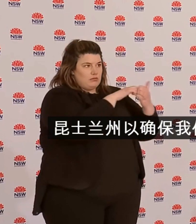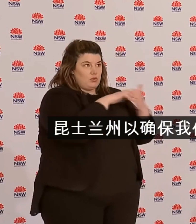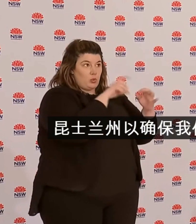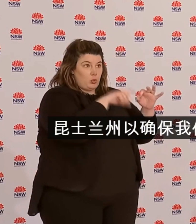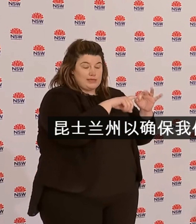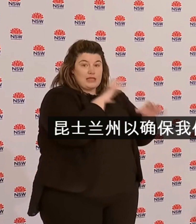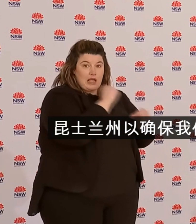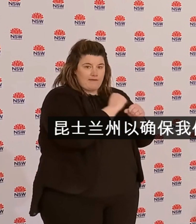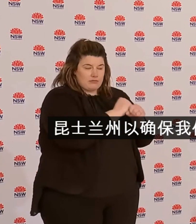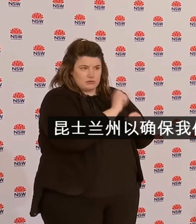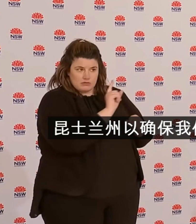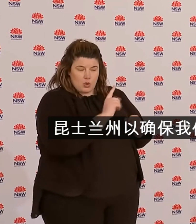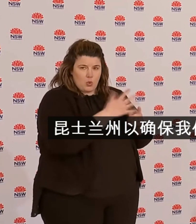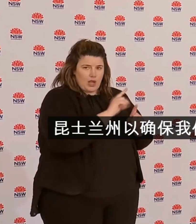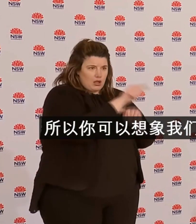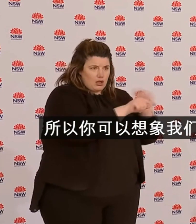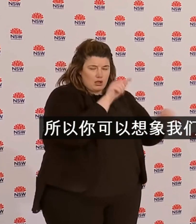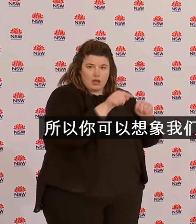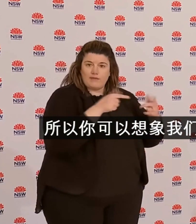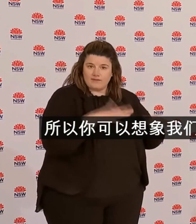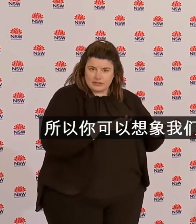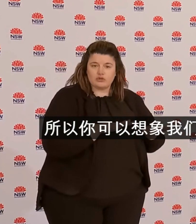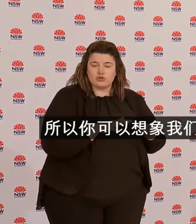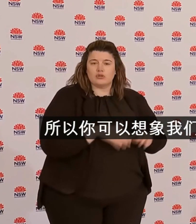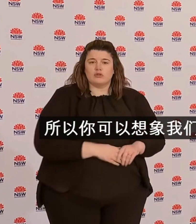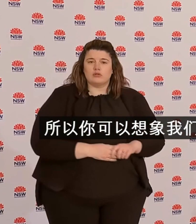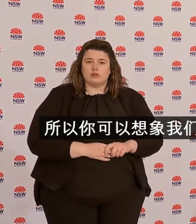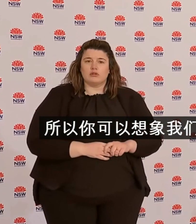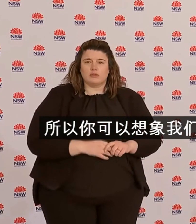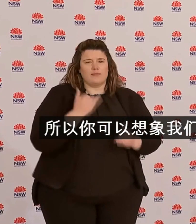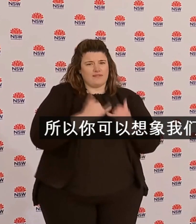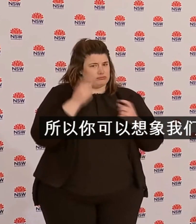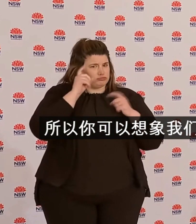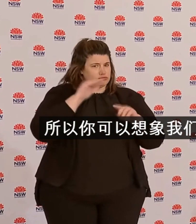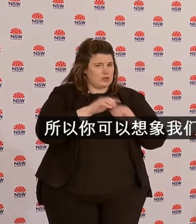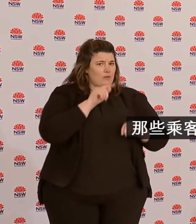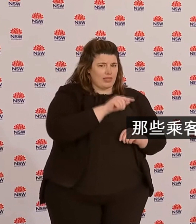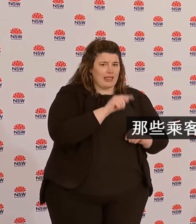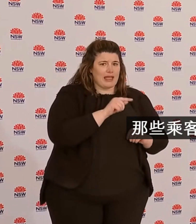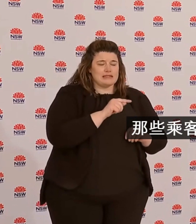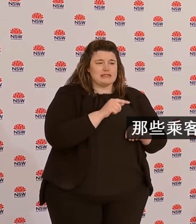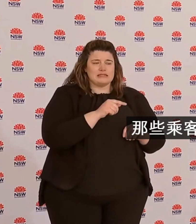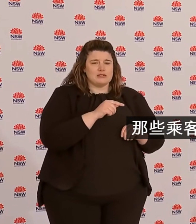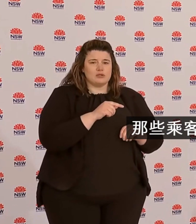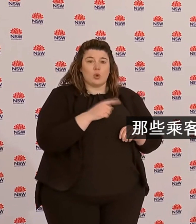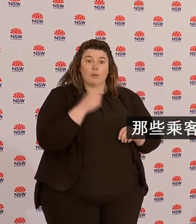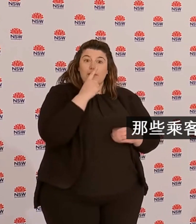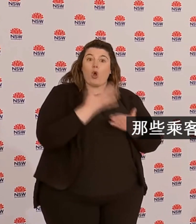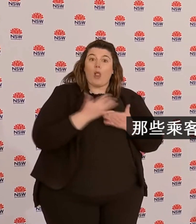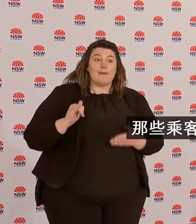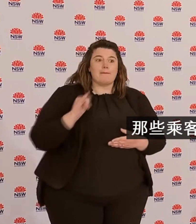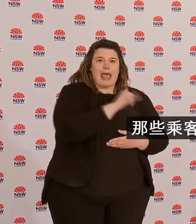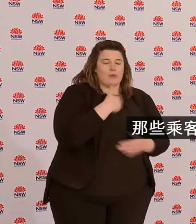Queensland to make sure that we've identified all those places. So as you can imagine, we're very concerned about this. We're following up those passengers